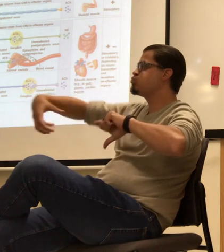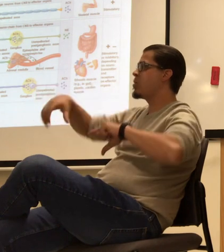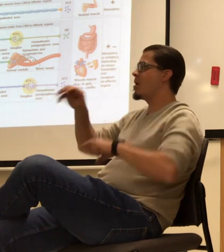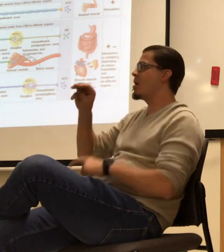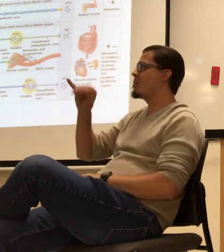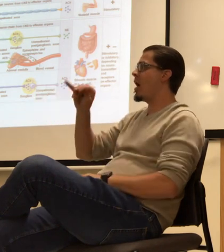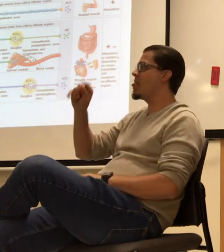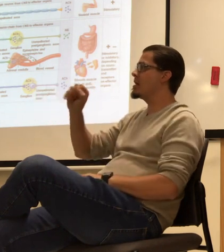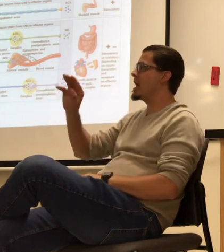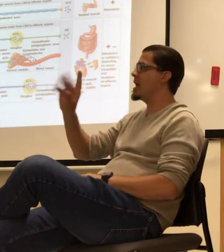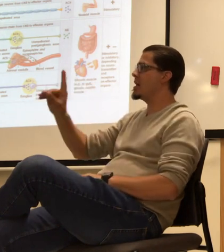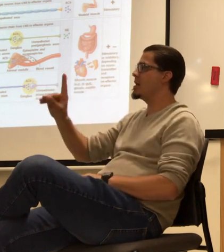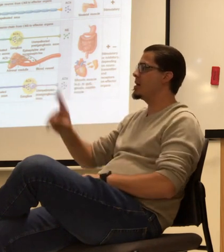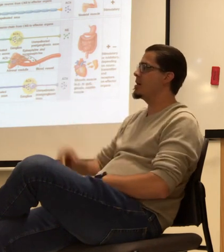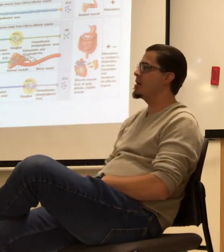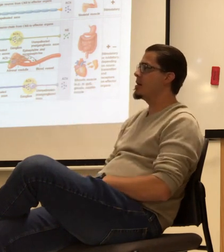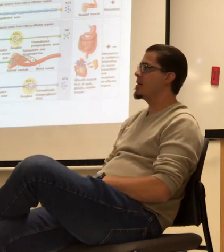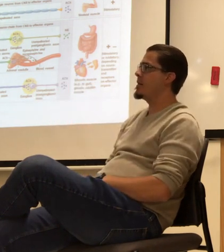They illustrate a lot.